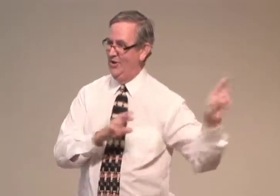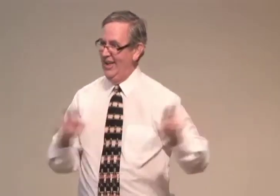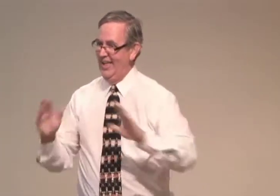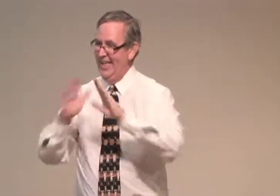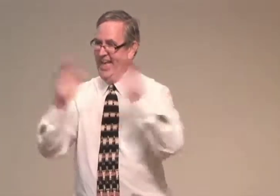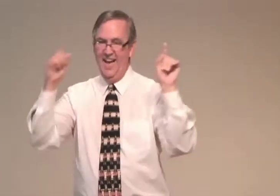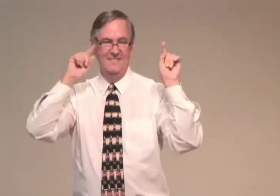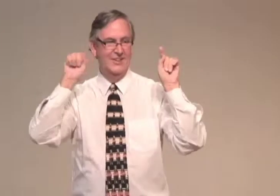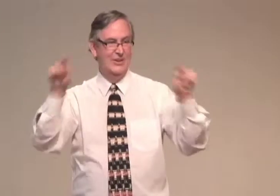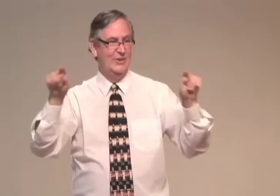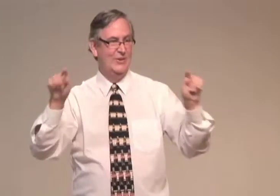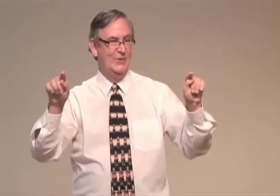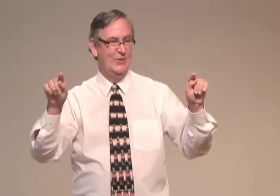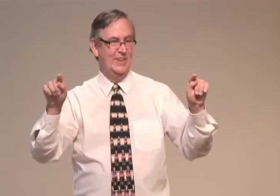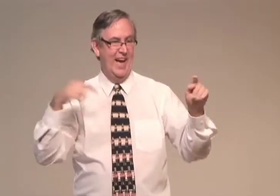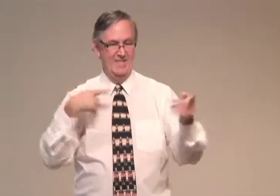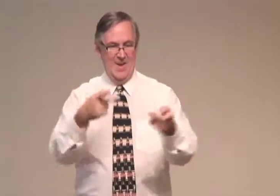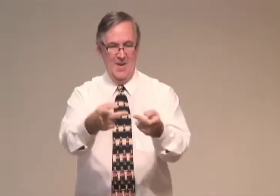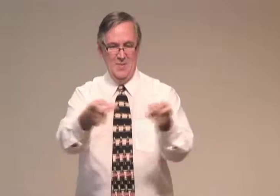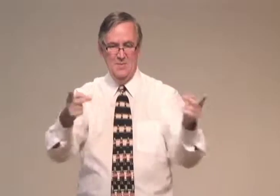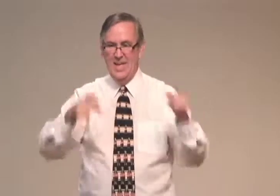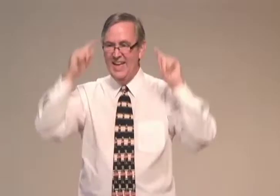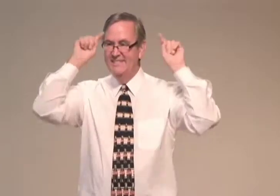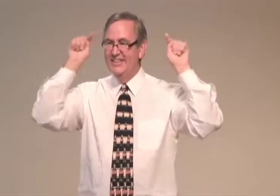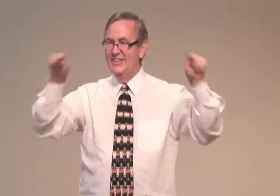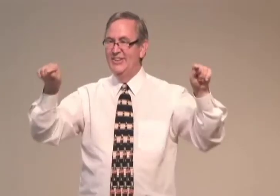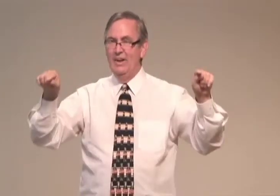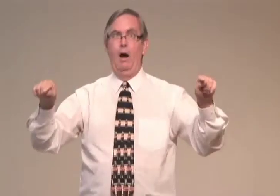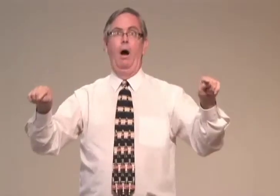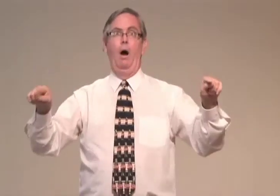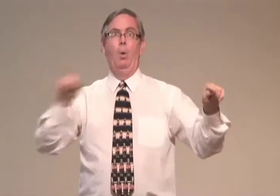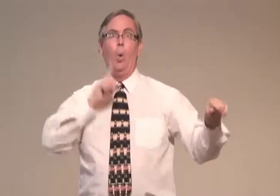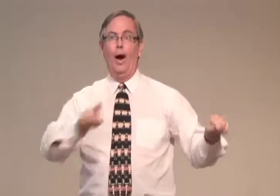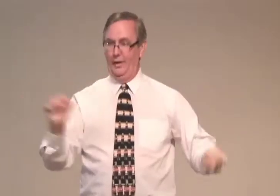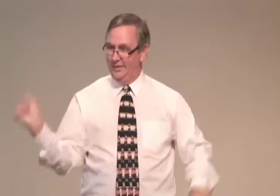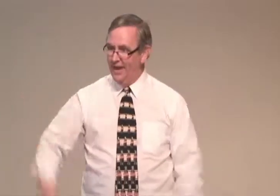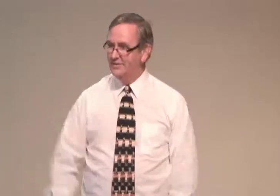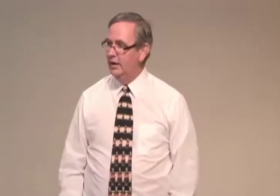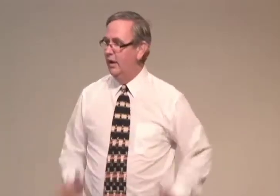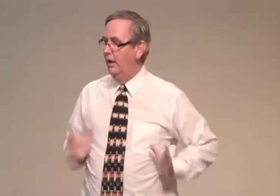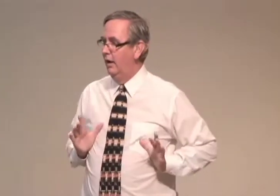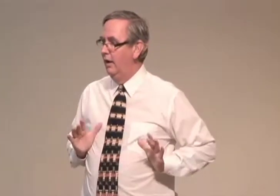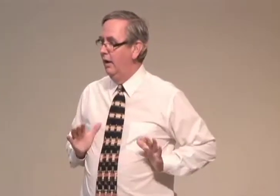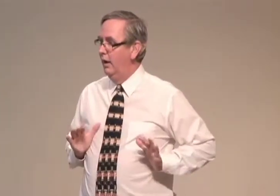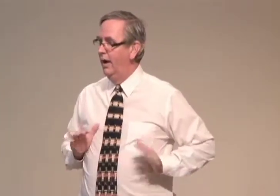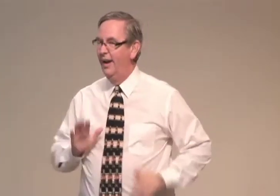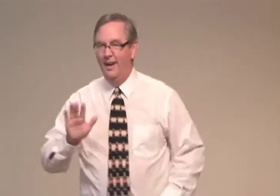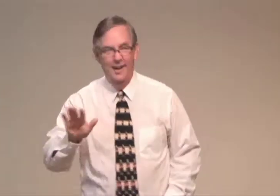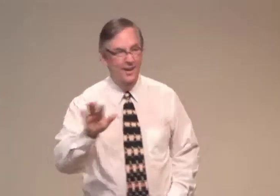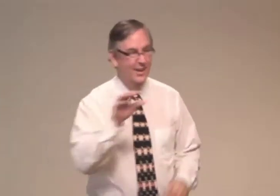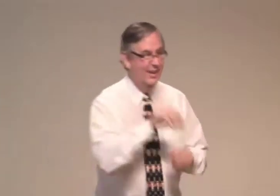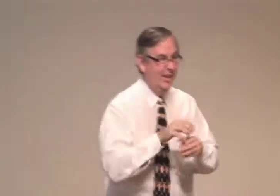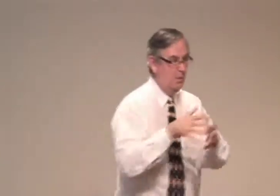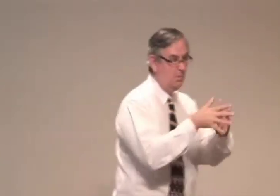I'm going to go and I'm going to make a place ready for you, a house for you. Isn't that great?